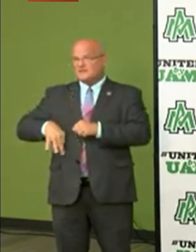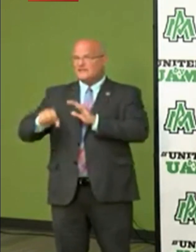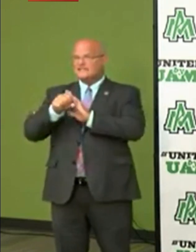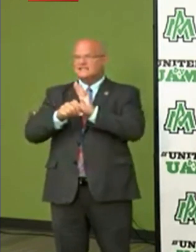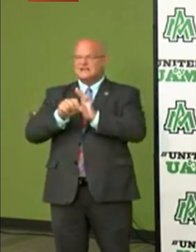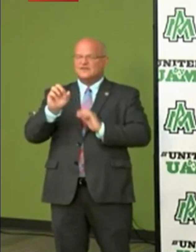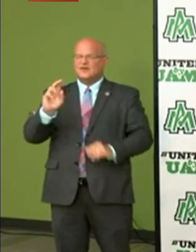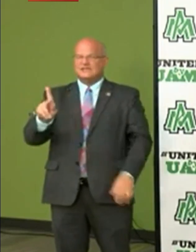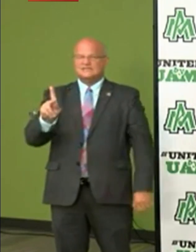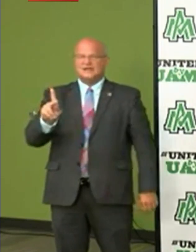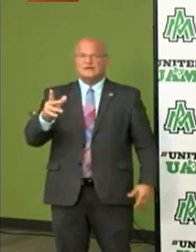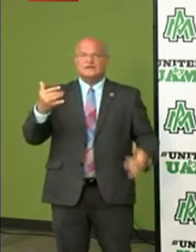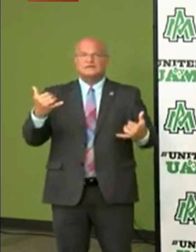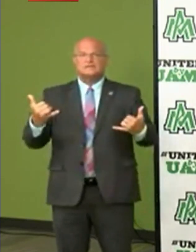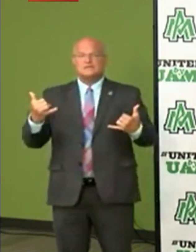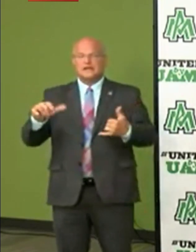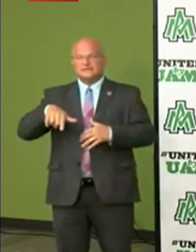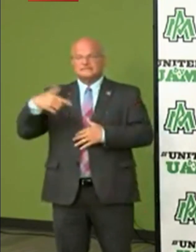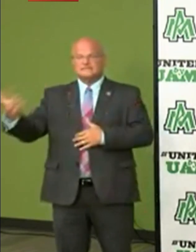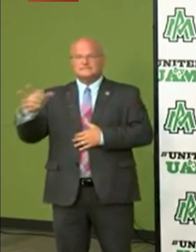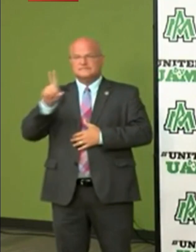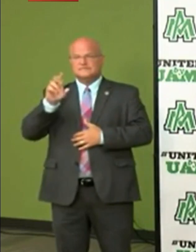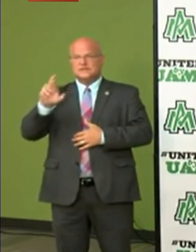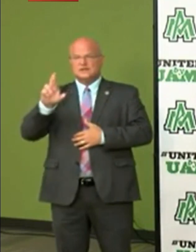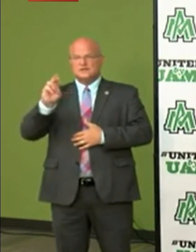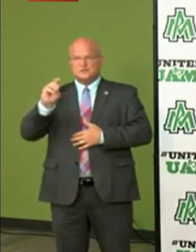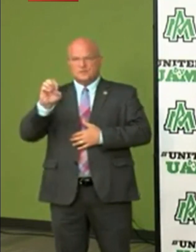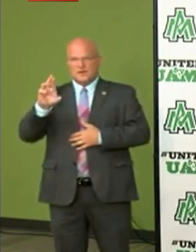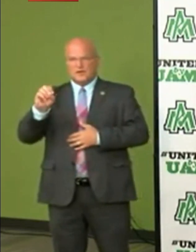of Arkansas. With that, Dr. Romero.